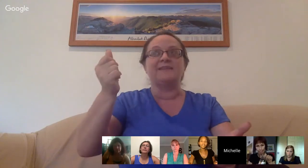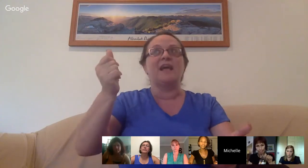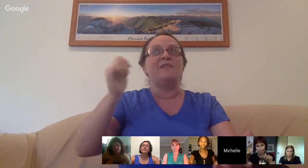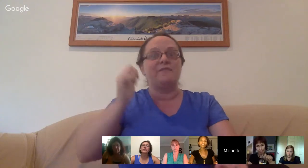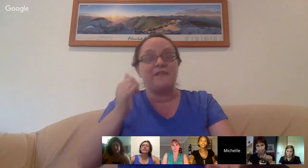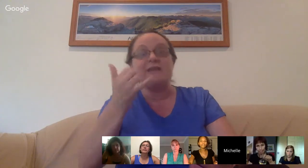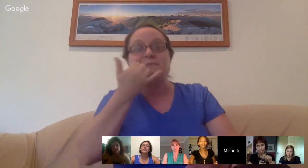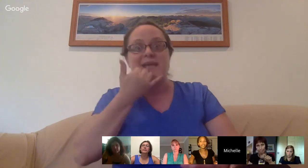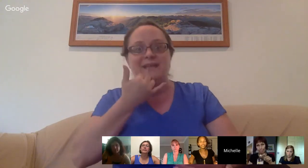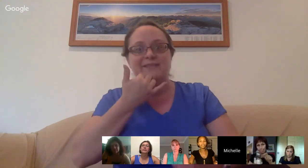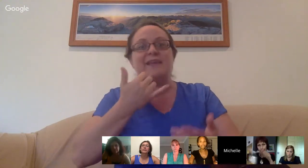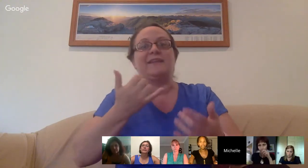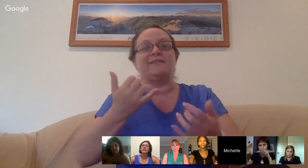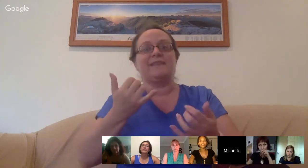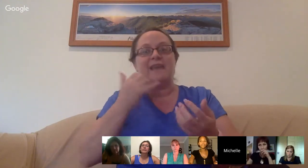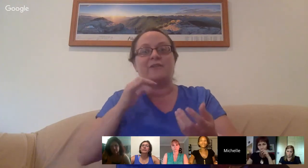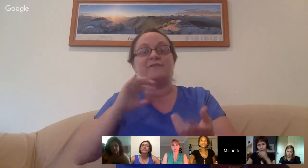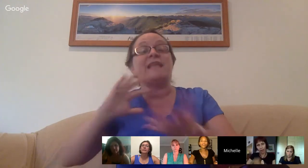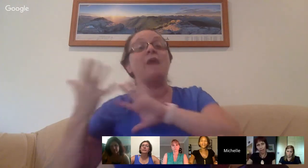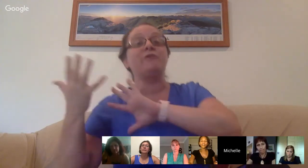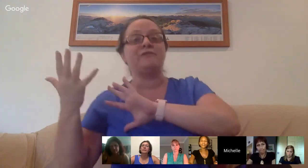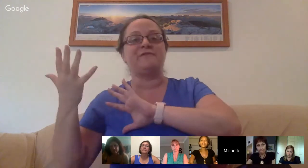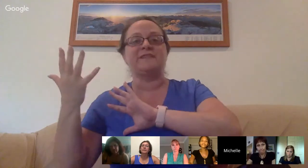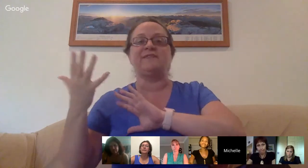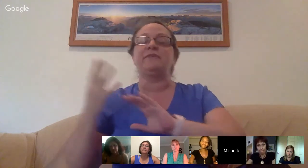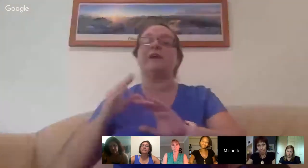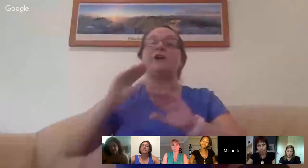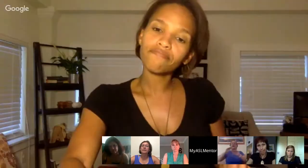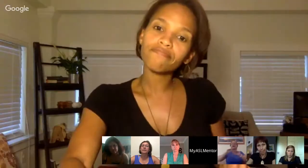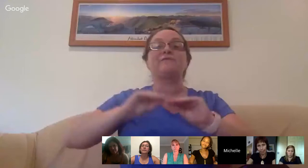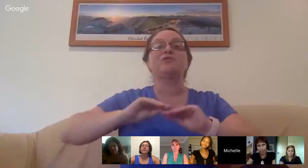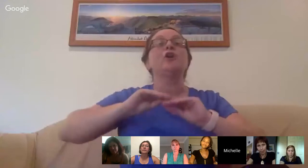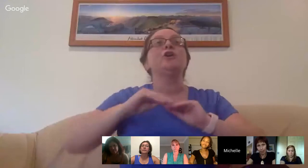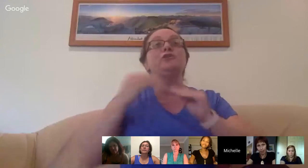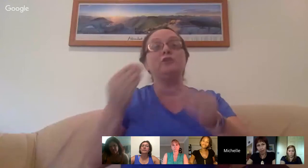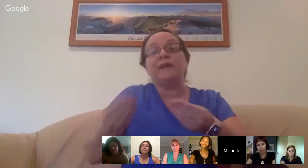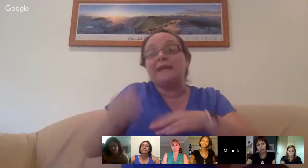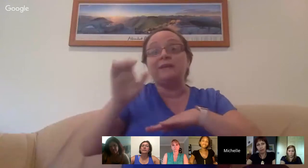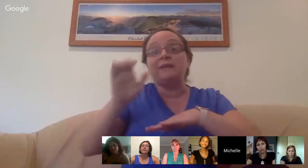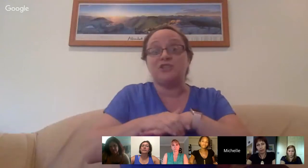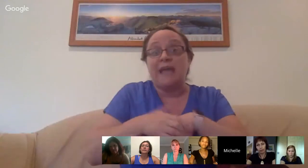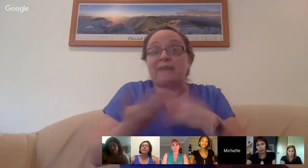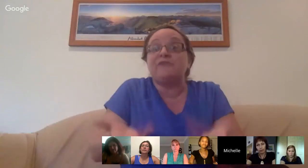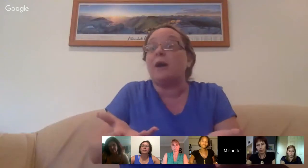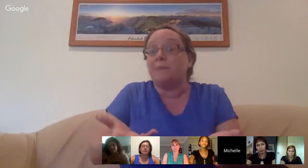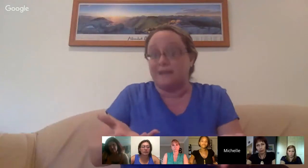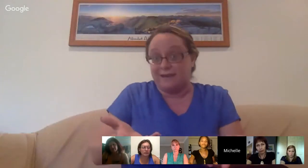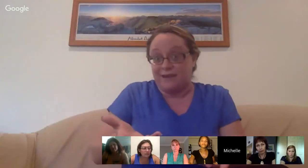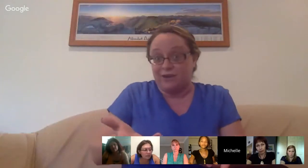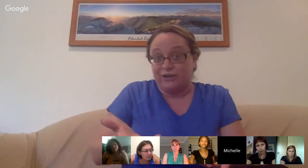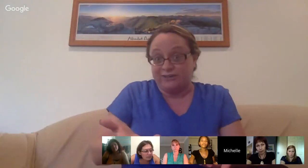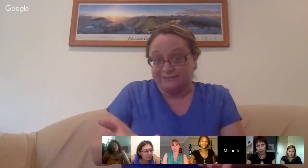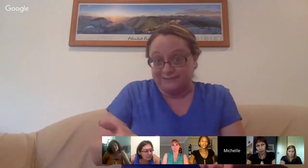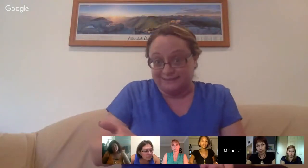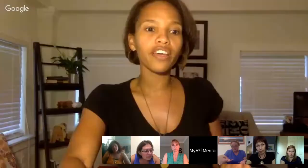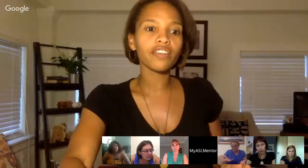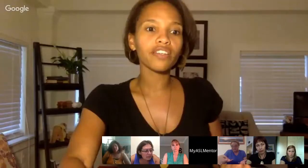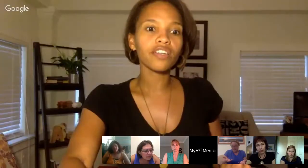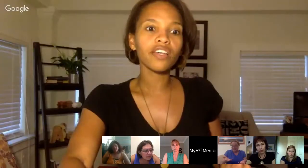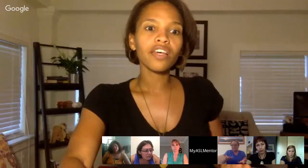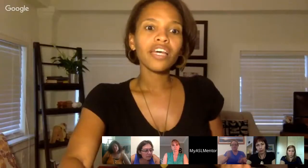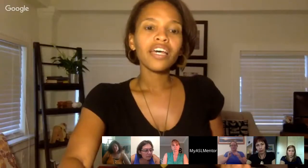realize they made, now right. They're fixing their error after you in English have not made an error.